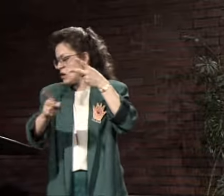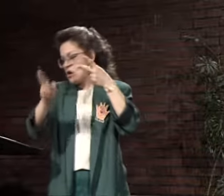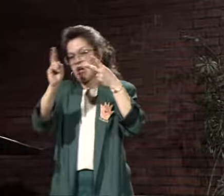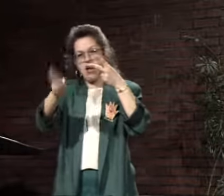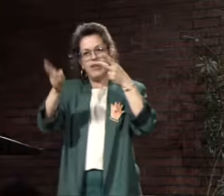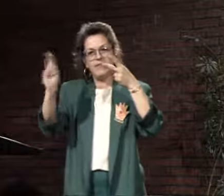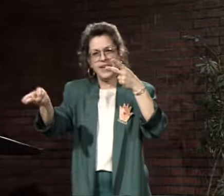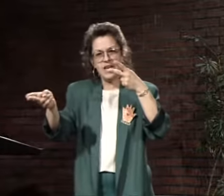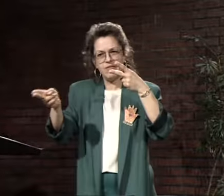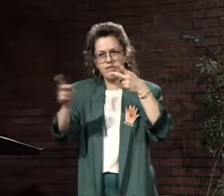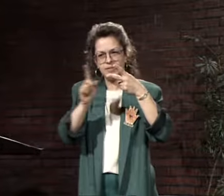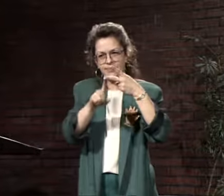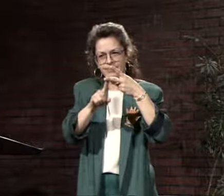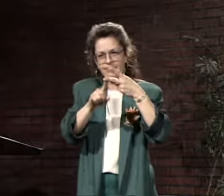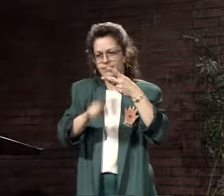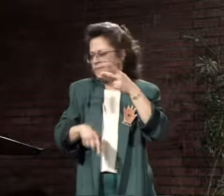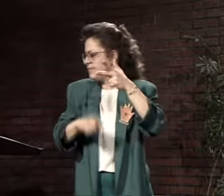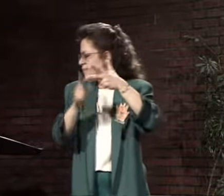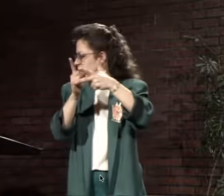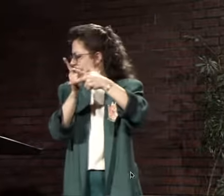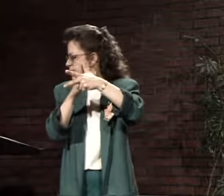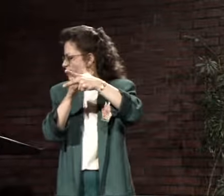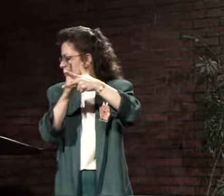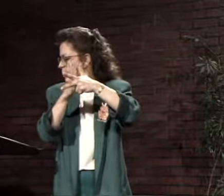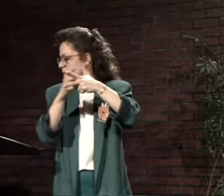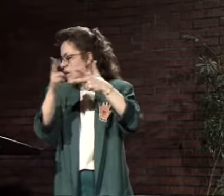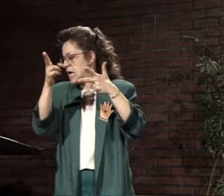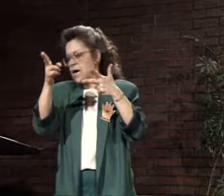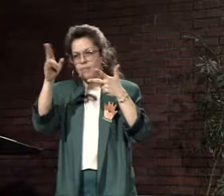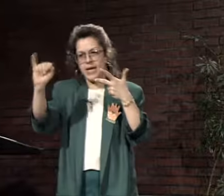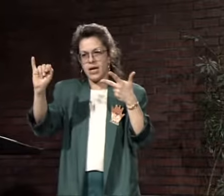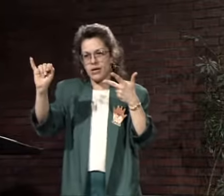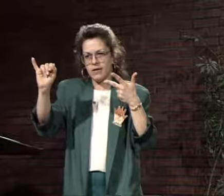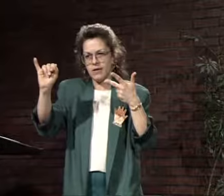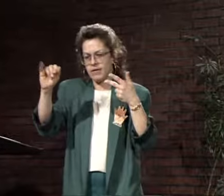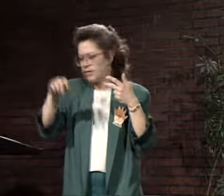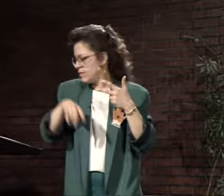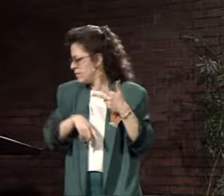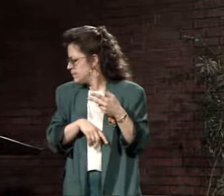Number 2, hard of hearing. Number 3, hearing impaired.